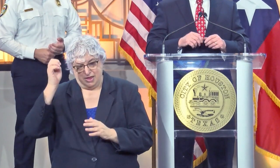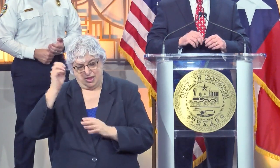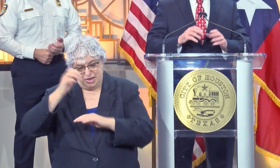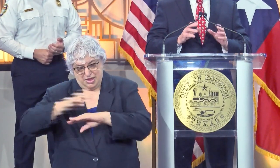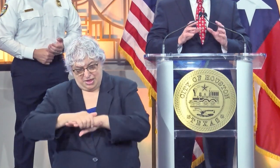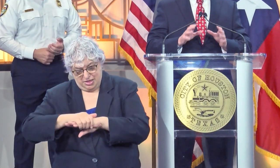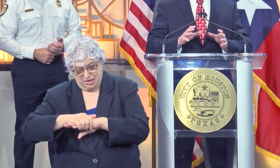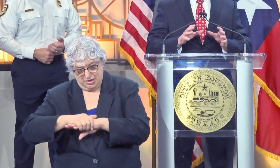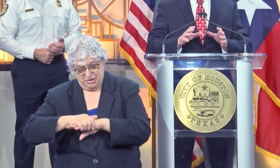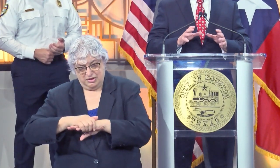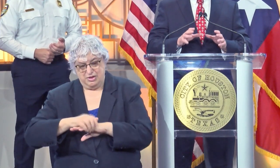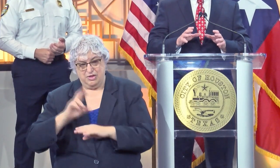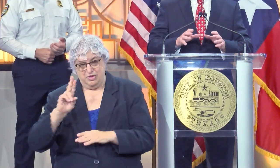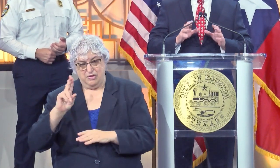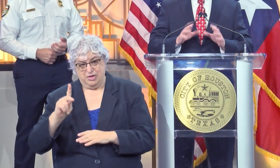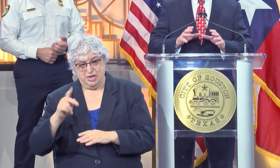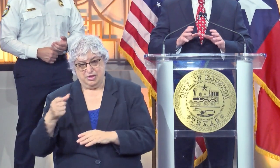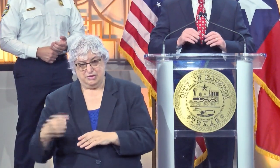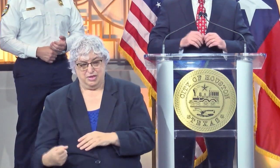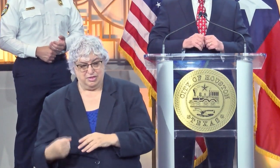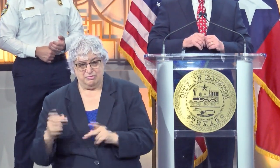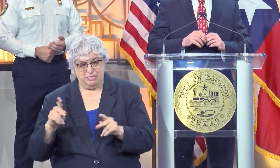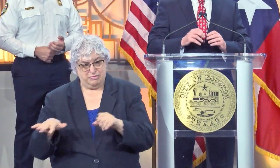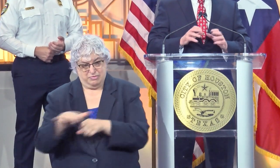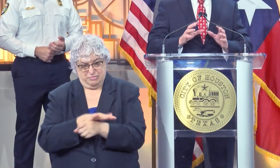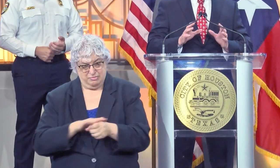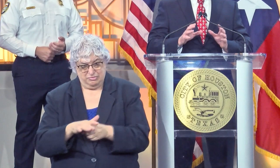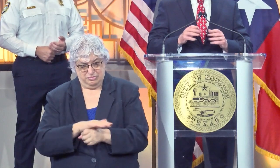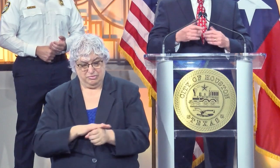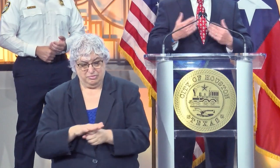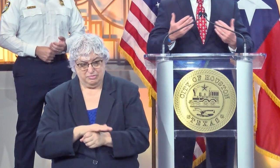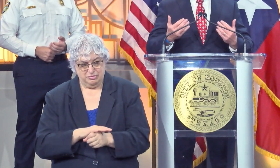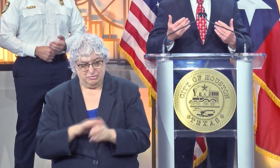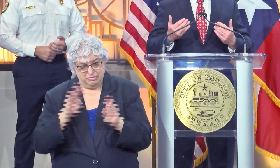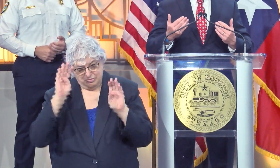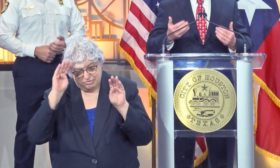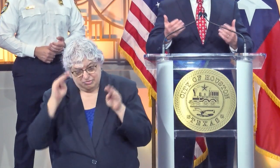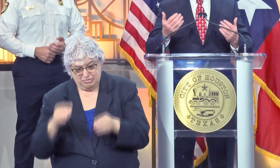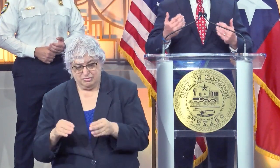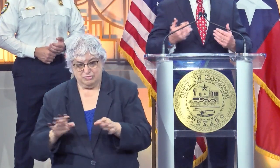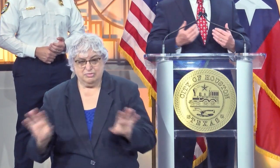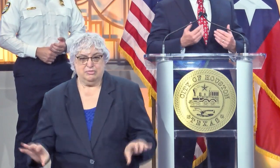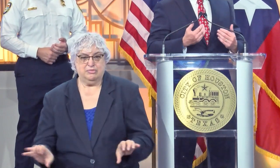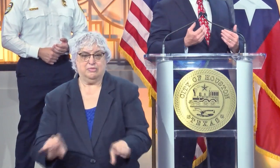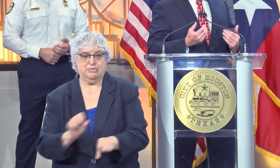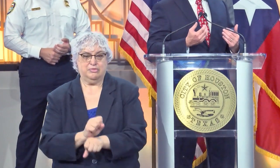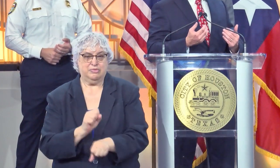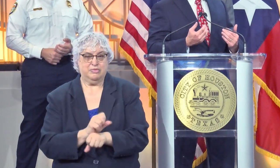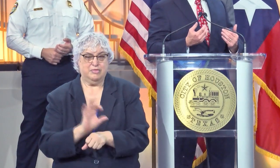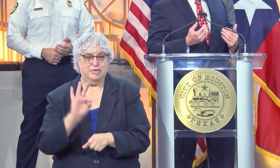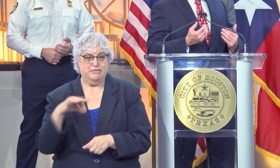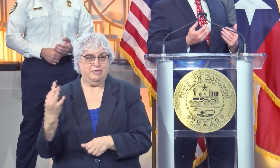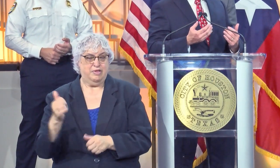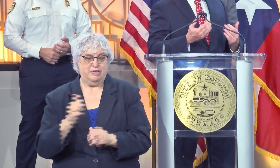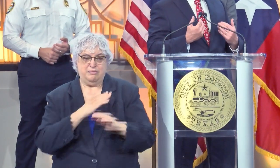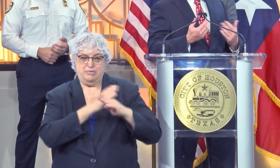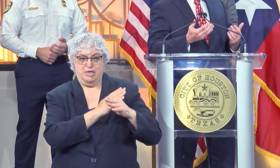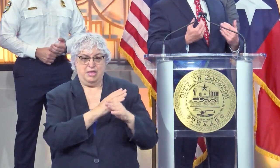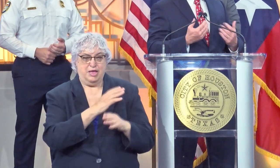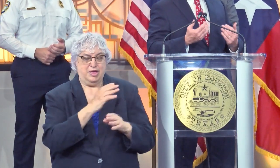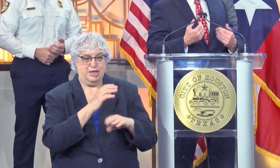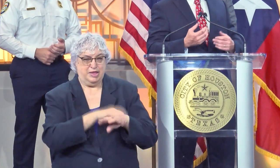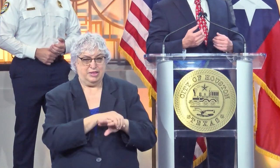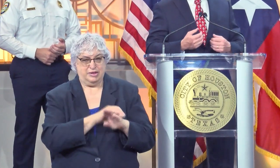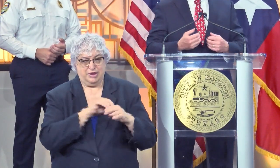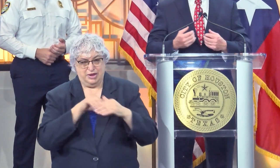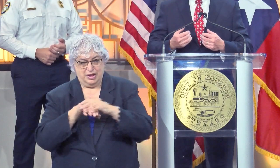point. And those officials there are on top of it. And so I heard on the way over here, apparently, that France is not letting anyone from England come.